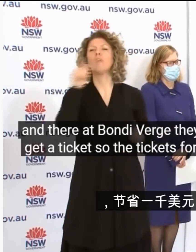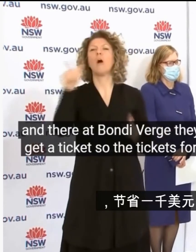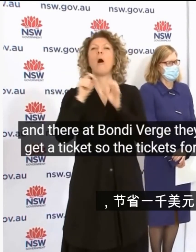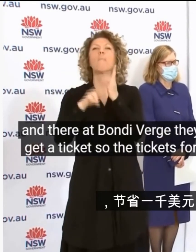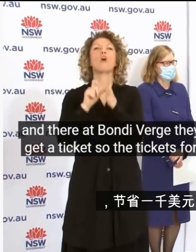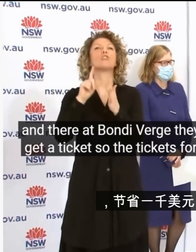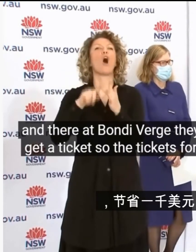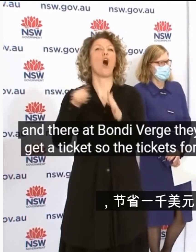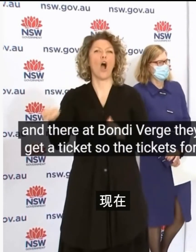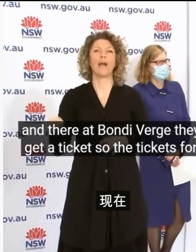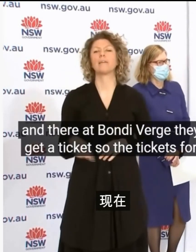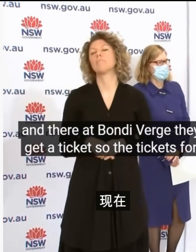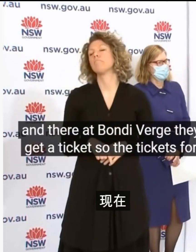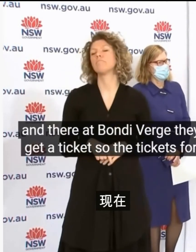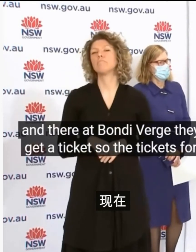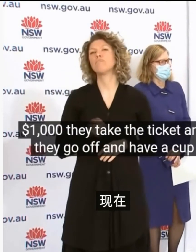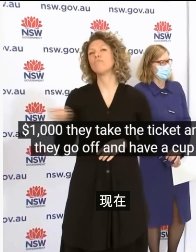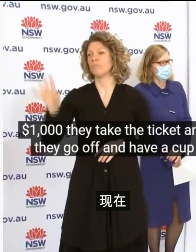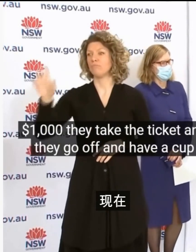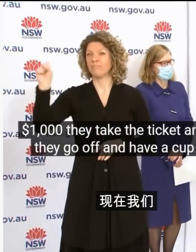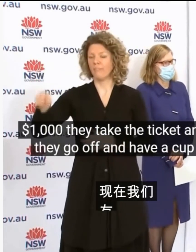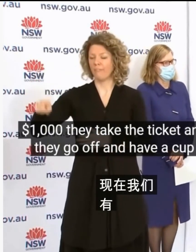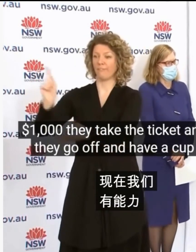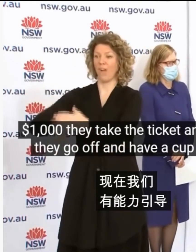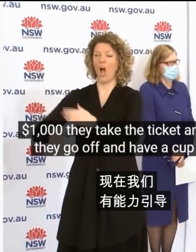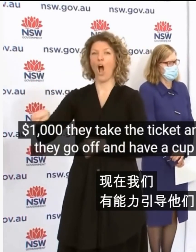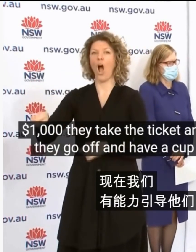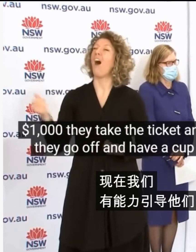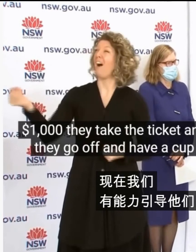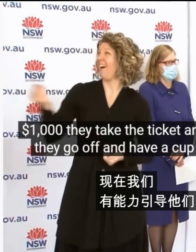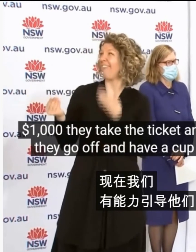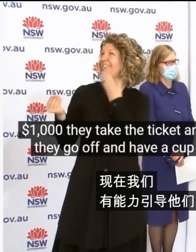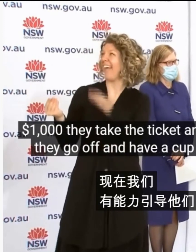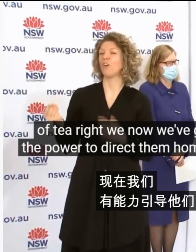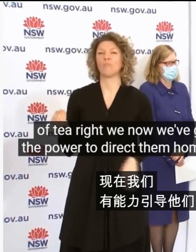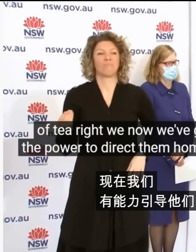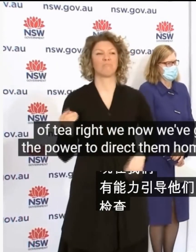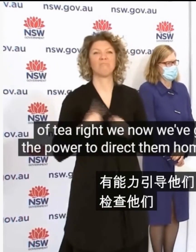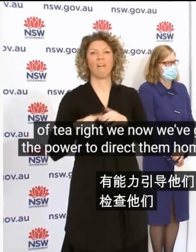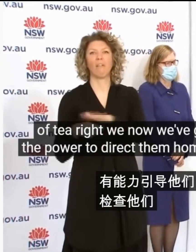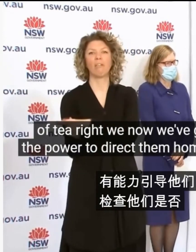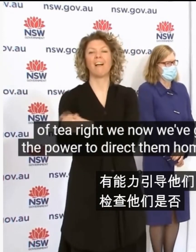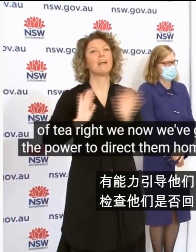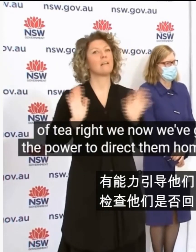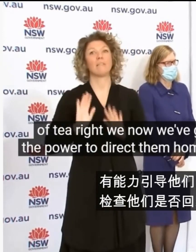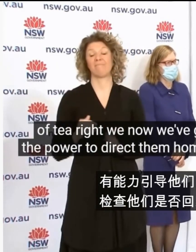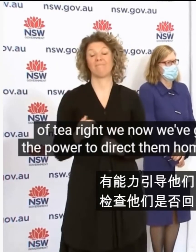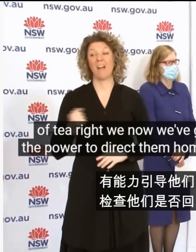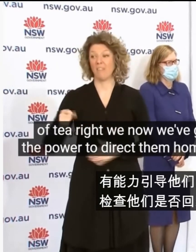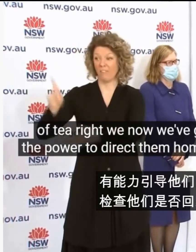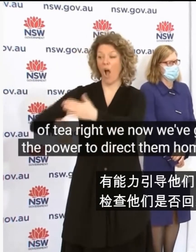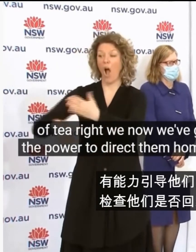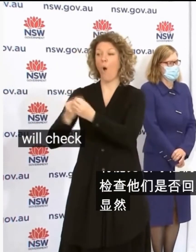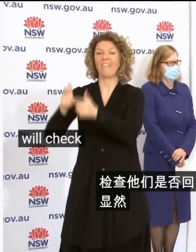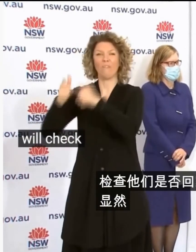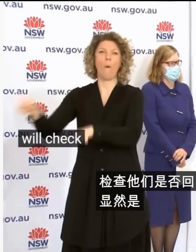the ticket, then they go off and have a cup of tea, right? Where now we've got the power to direct them home. We will check them whether they go home